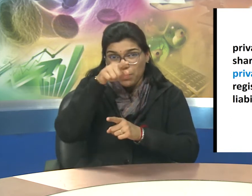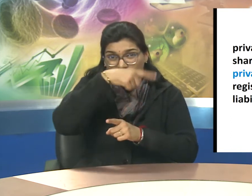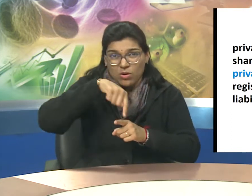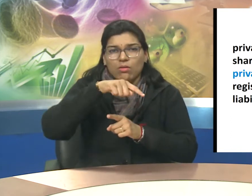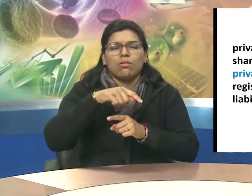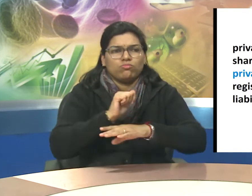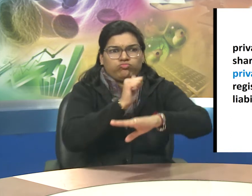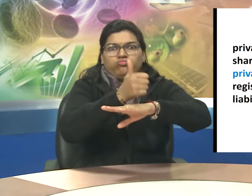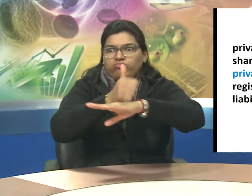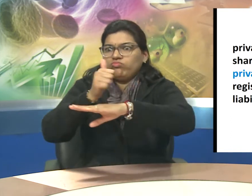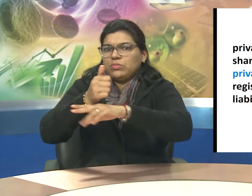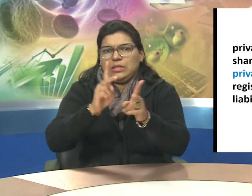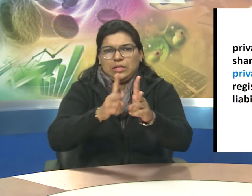Private sector banks,